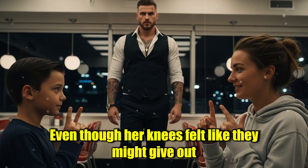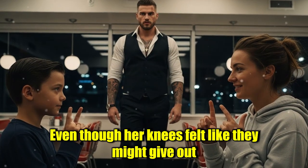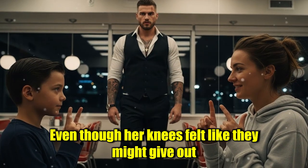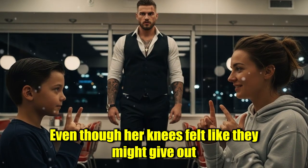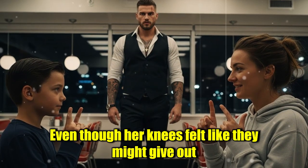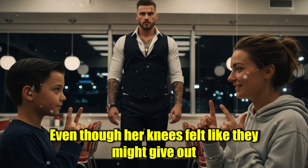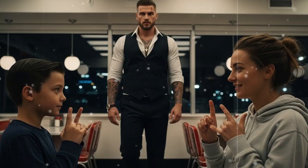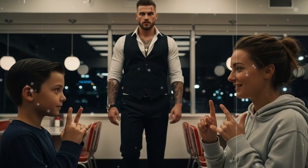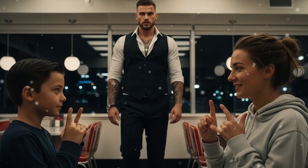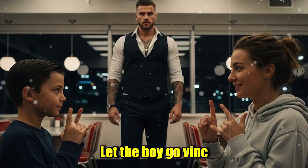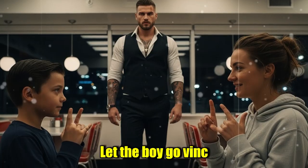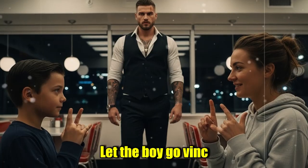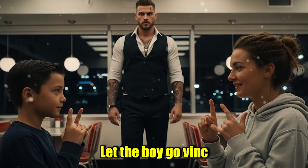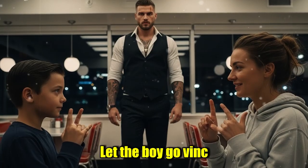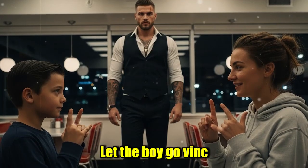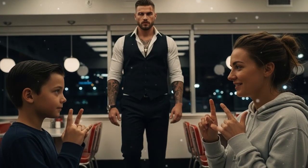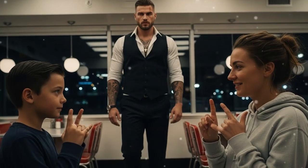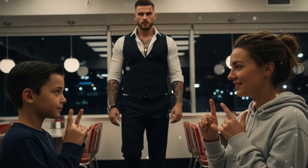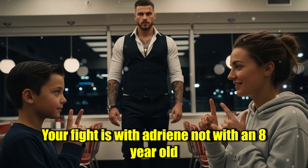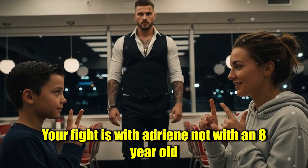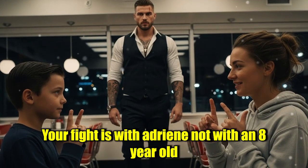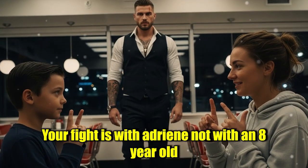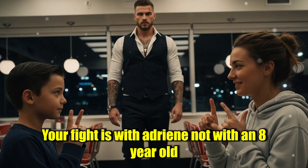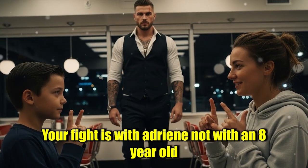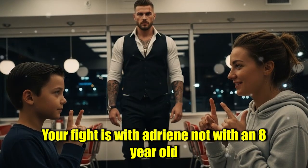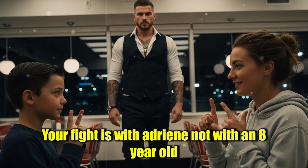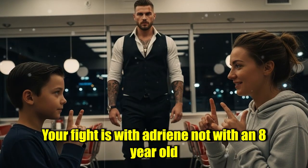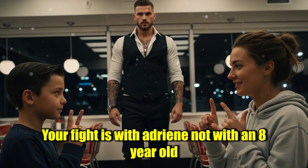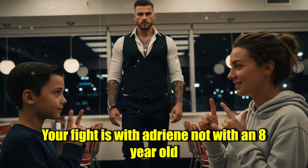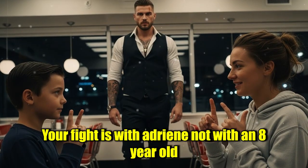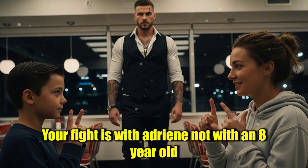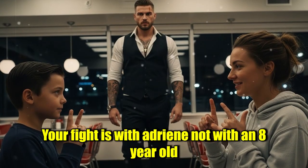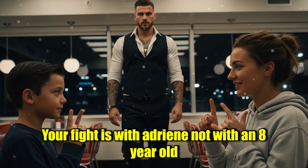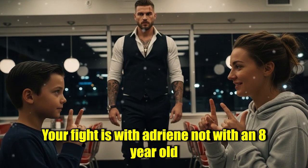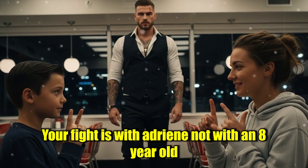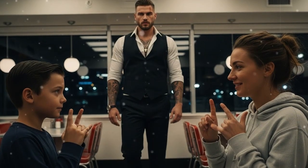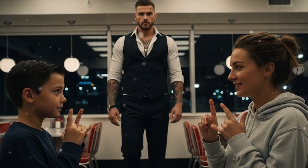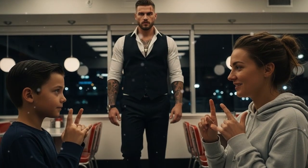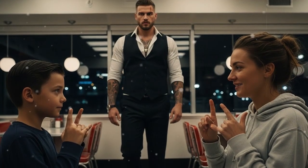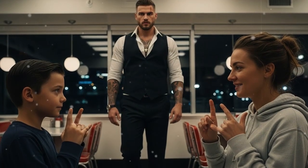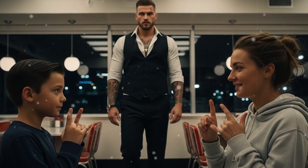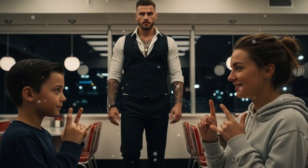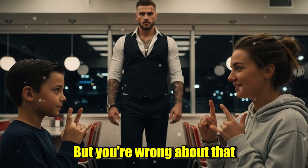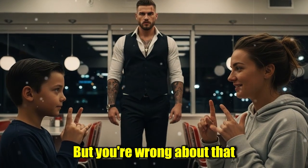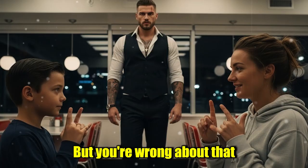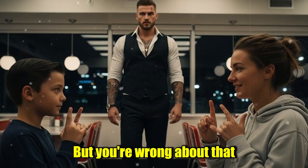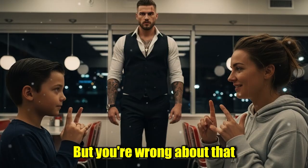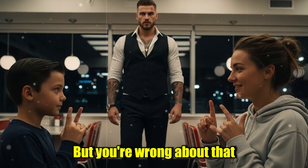might give out. Let the boy go, Vincent. Your fight is with Adrian, not with an 8-year-old. Oh, but you're wrong about